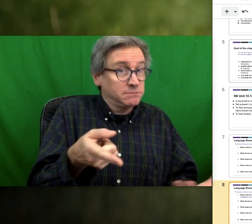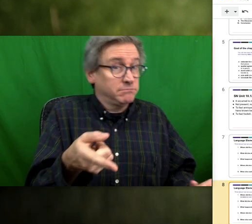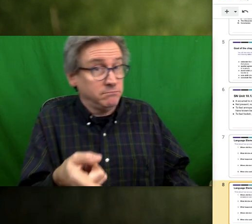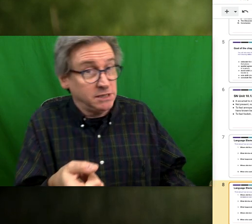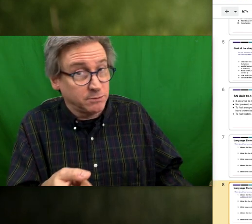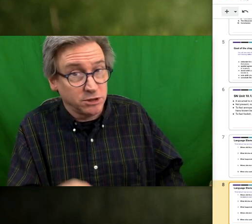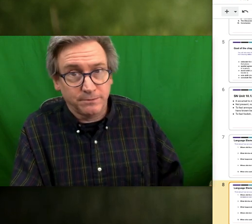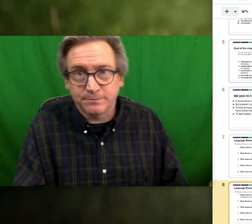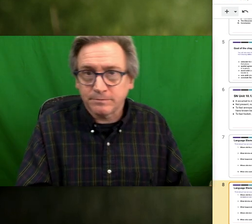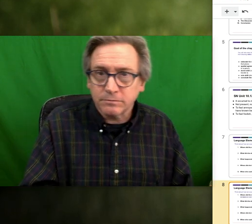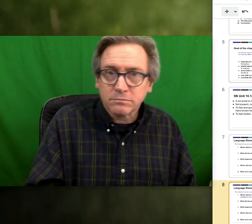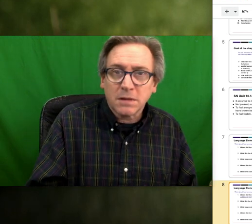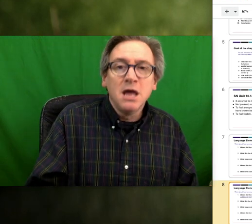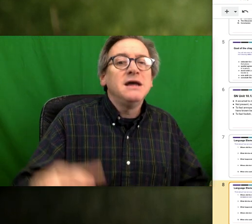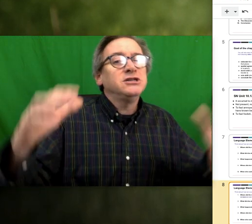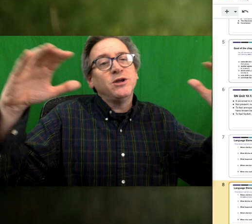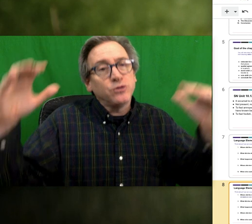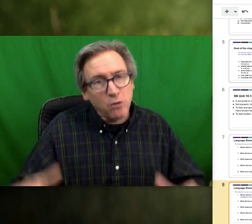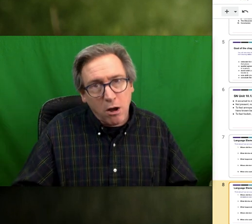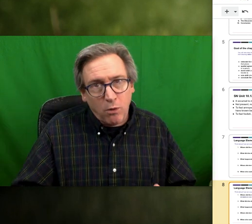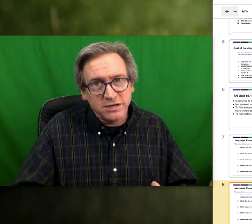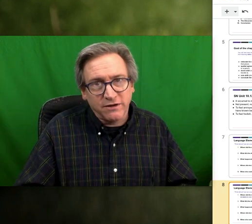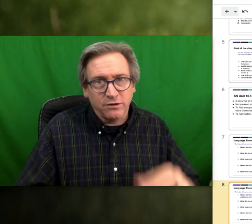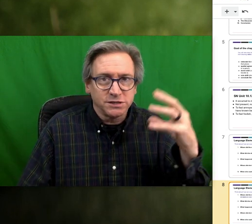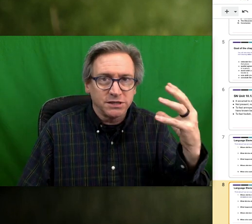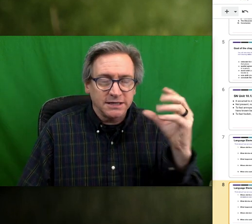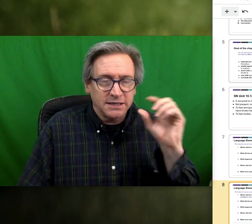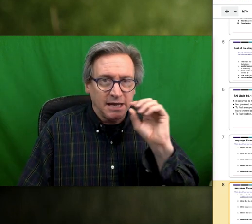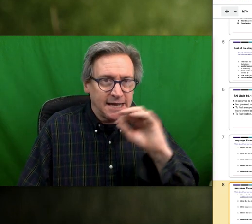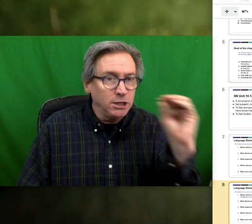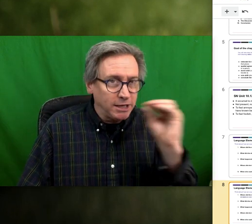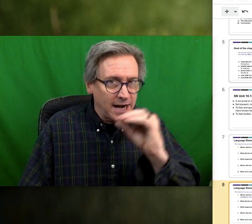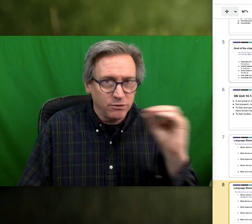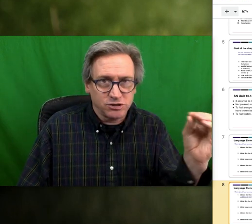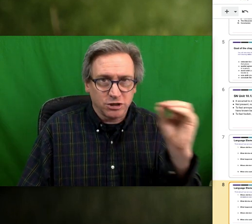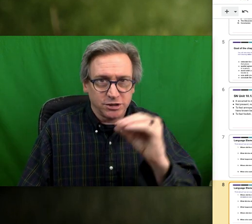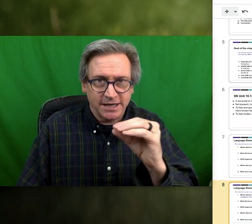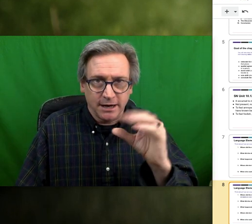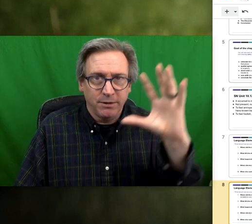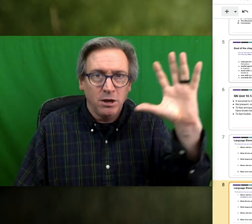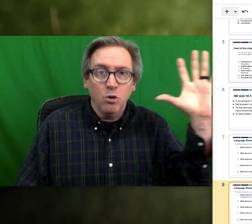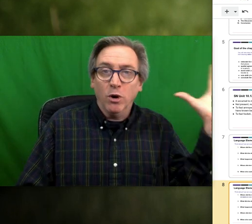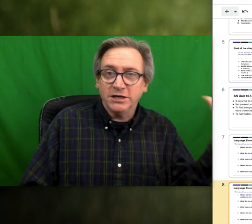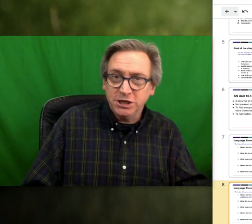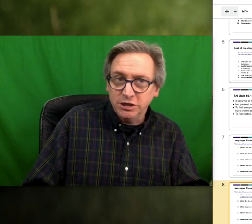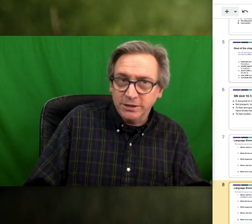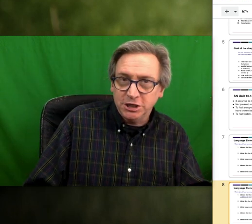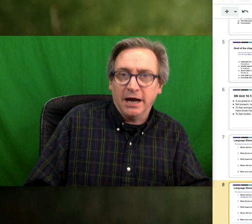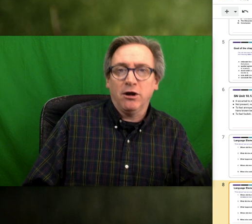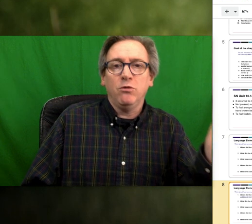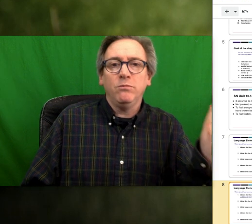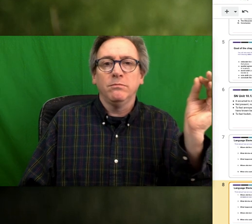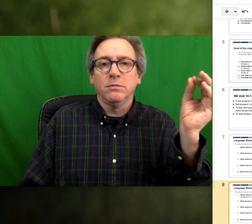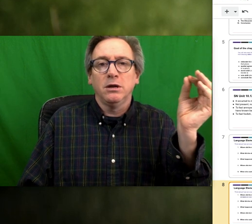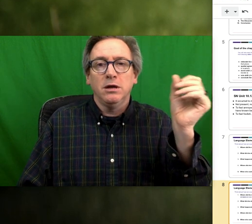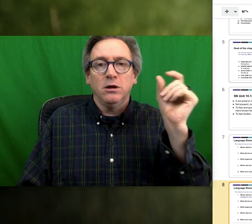index is optional. So we go through a whole bunch of others and take a look at how the structure set up. What did she do when she got